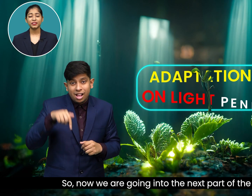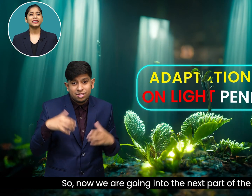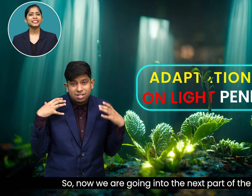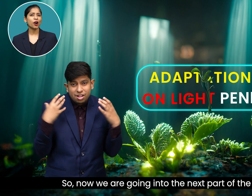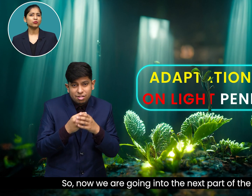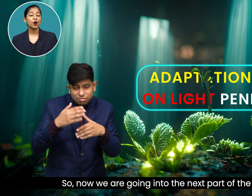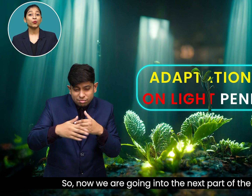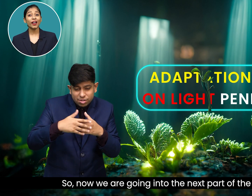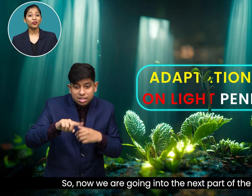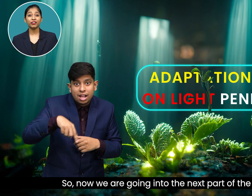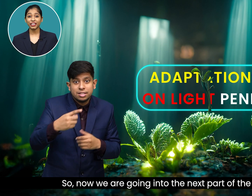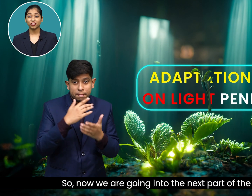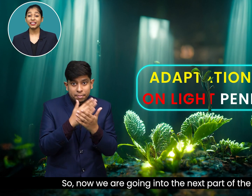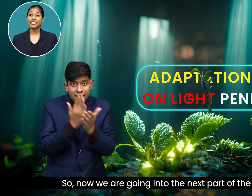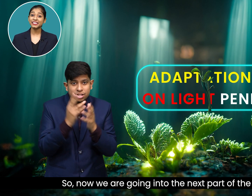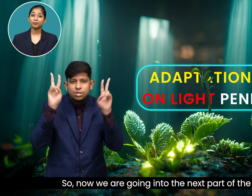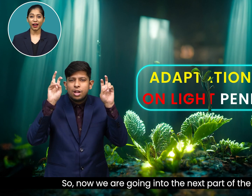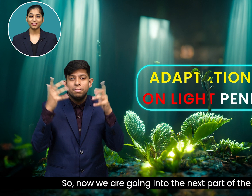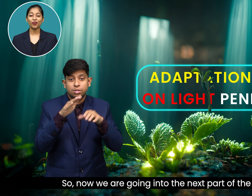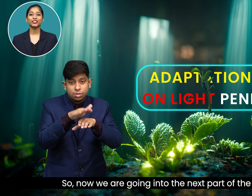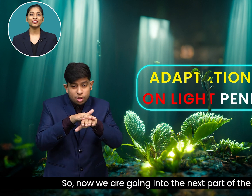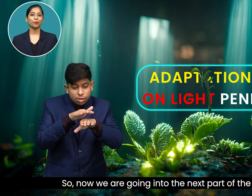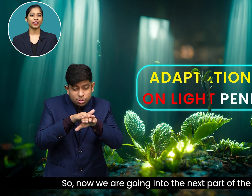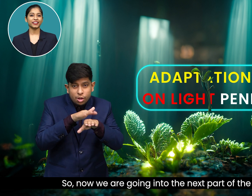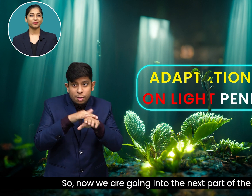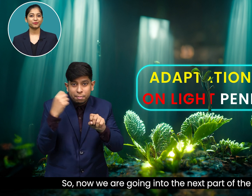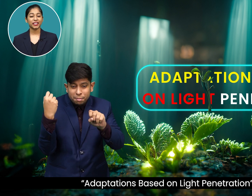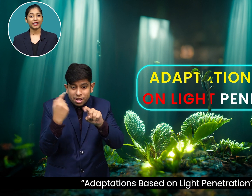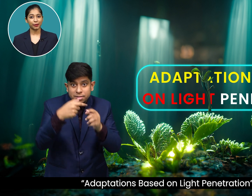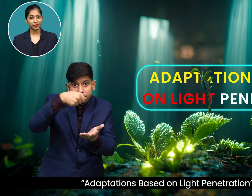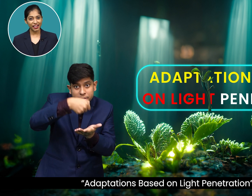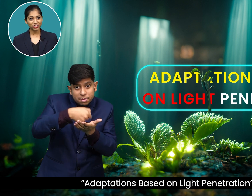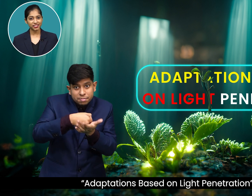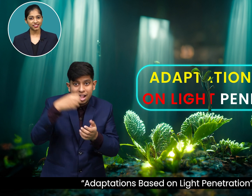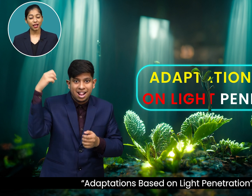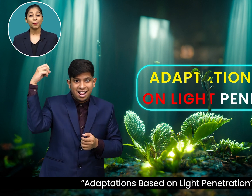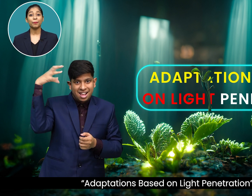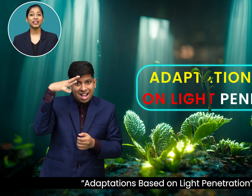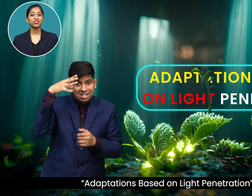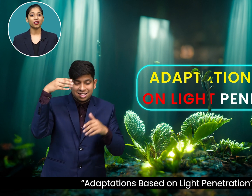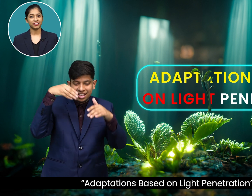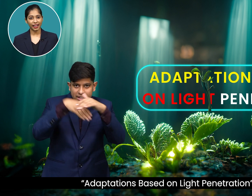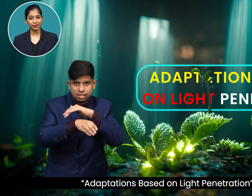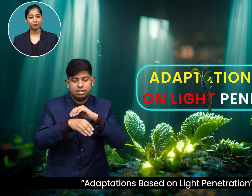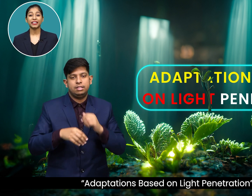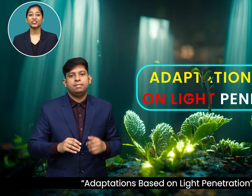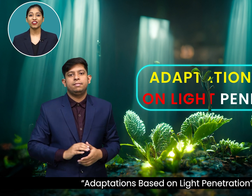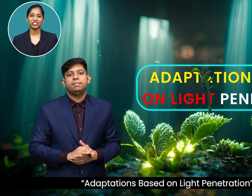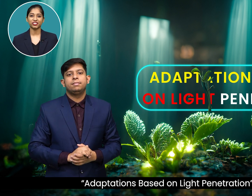So, now we are going into the next part of the topic, adaptations based on